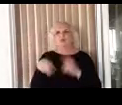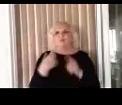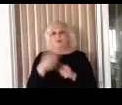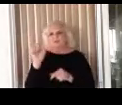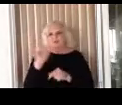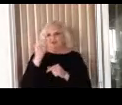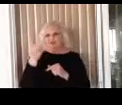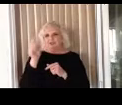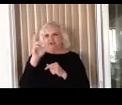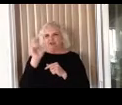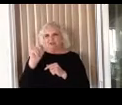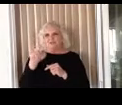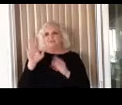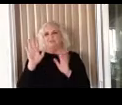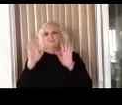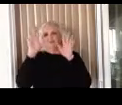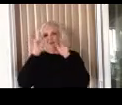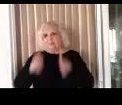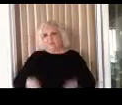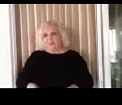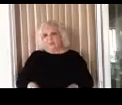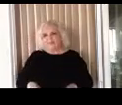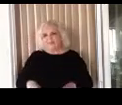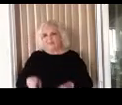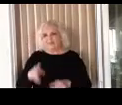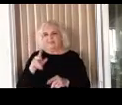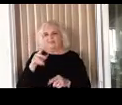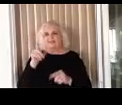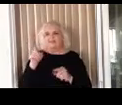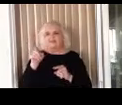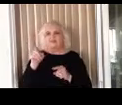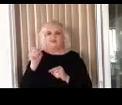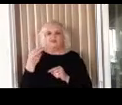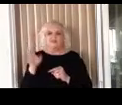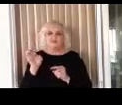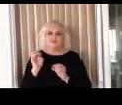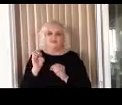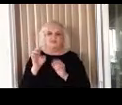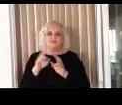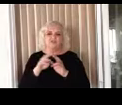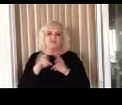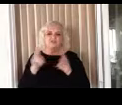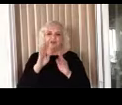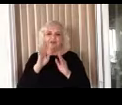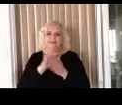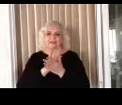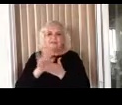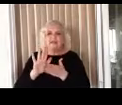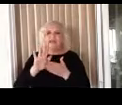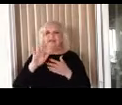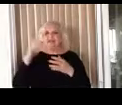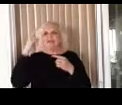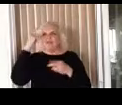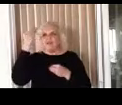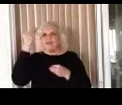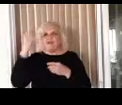she's a wonderful person. Sweet, kind, very thoughtful. She'd be willing